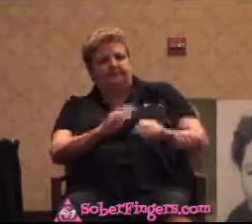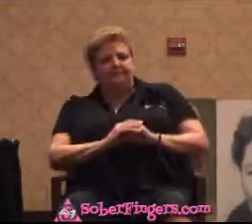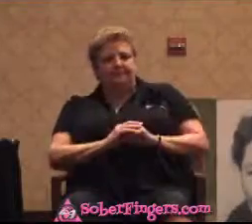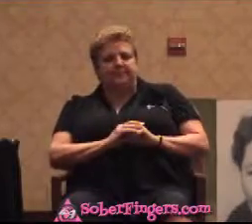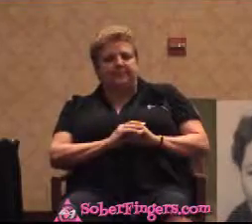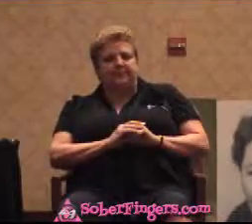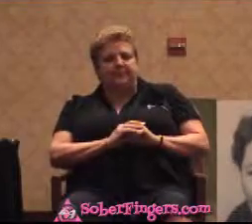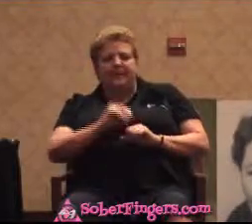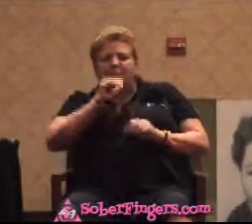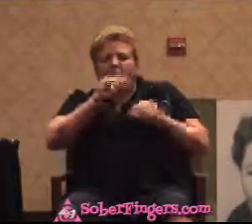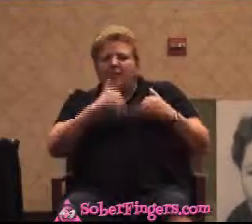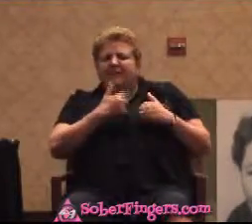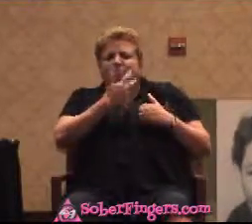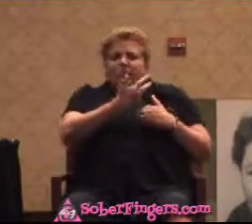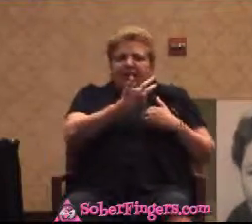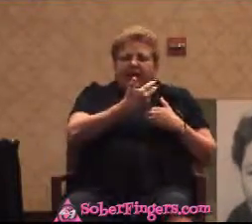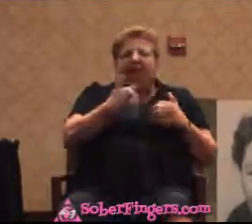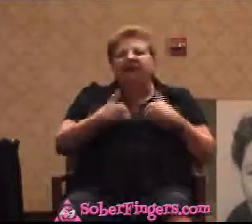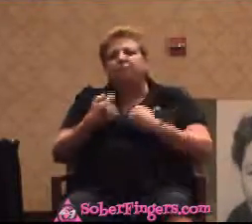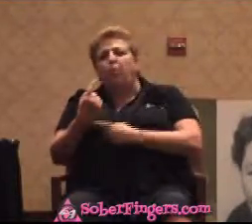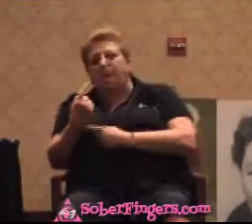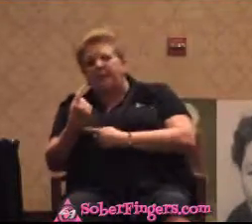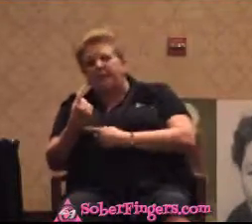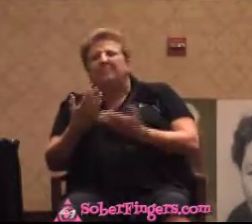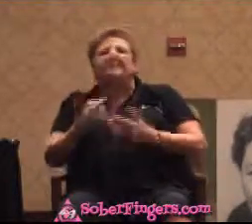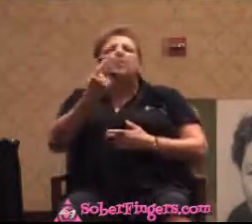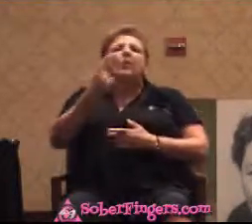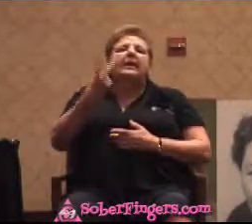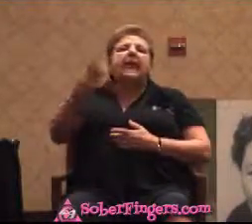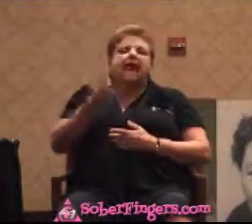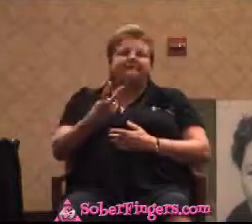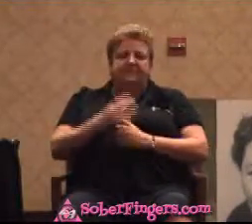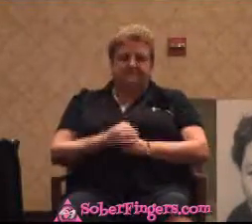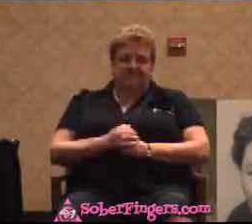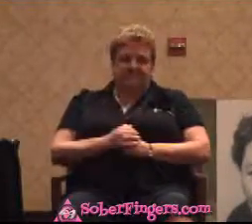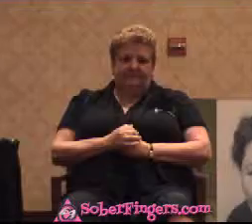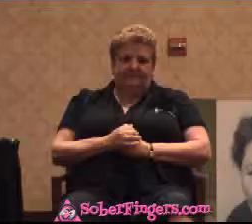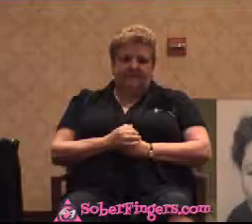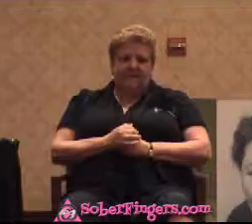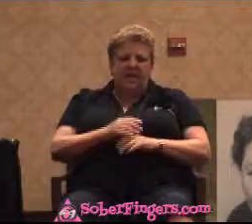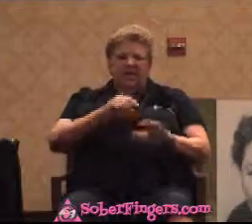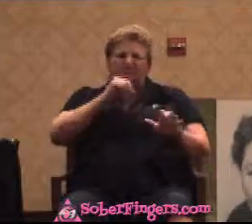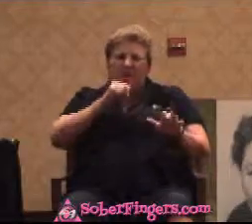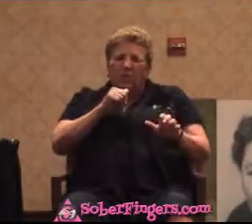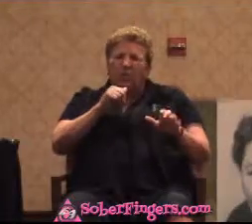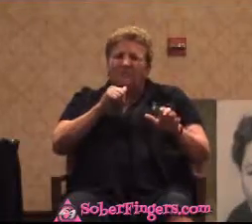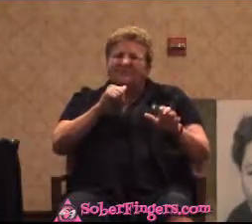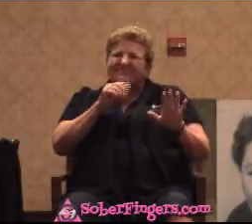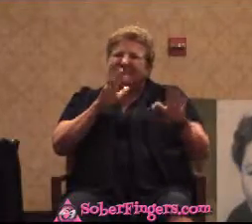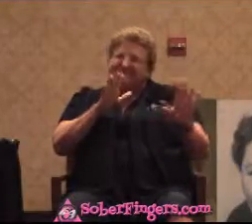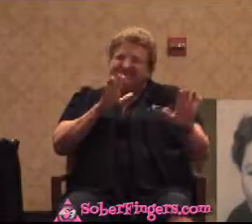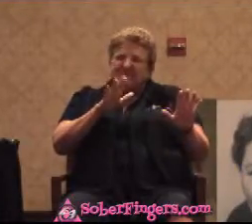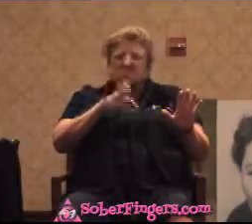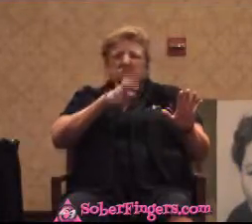Don't have 3. Why don't you just have 1, maybe 1.5. But just don't drink the way you